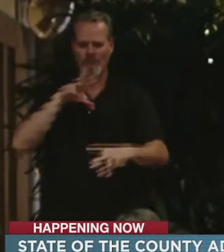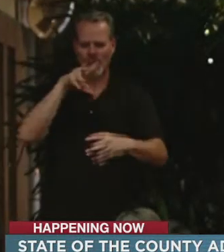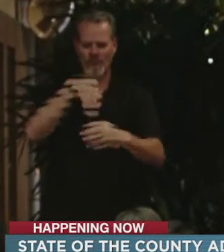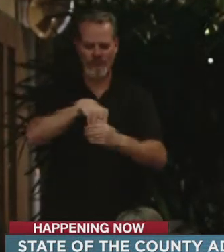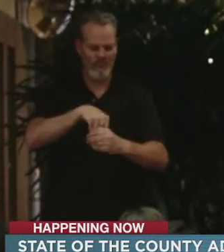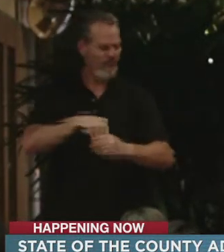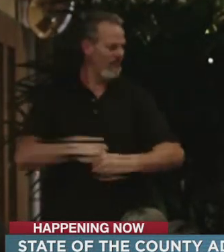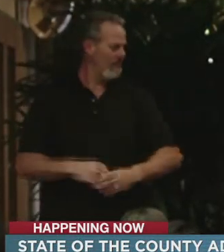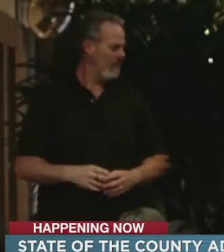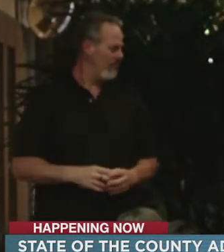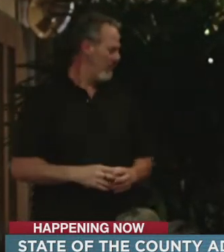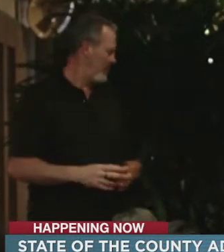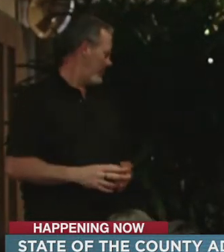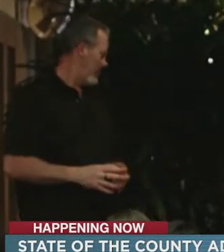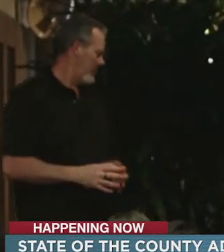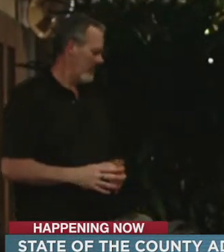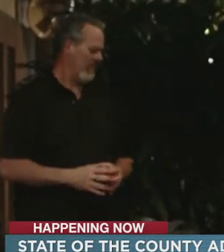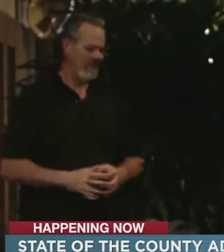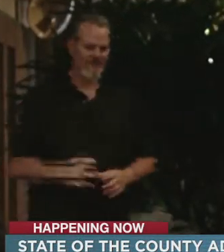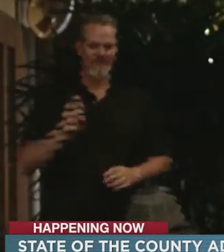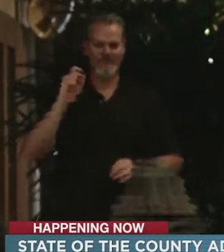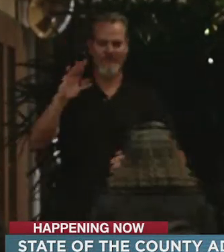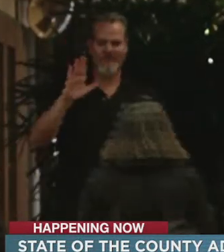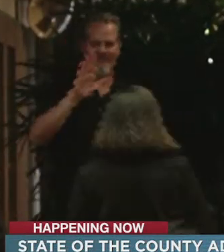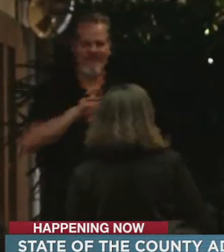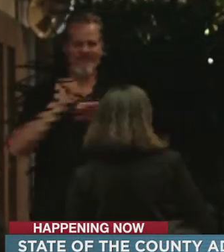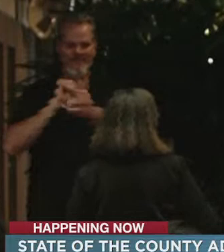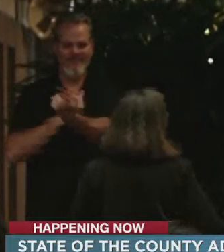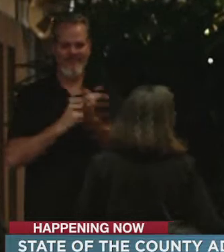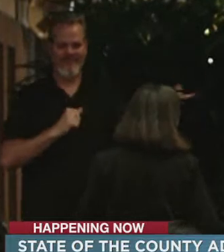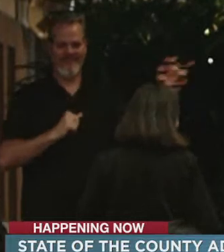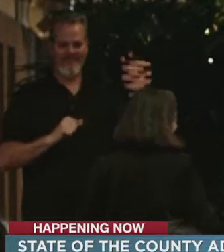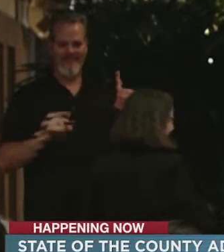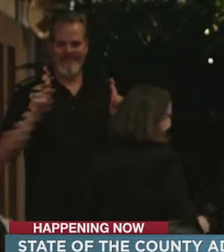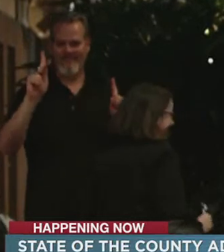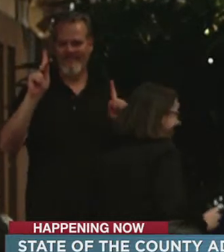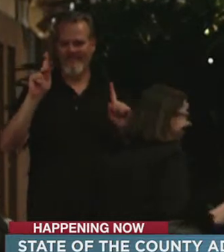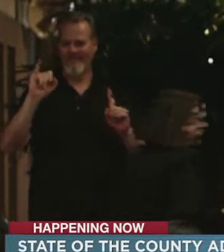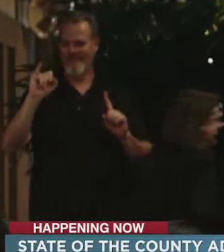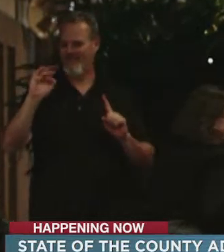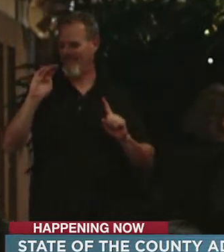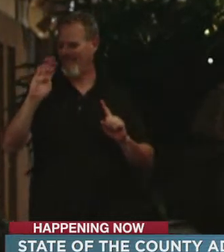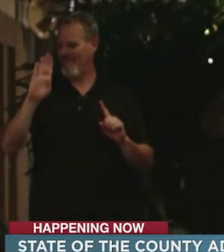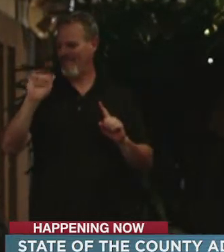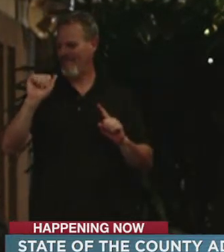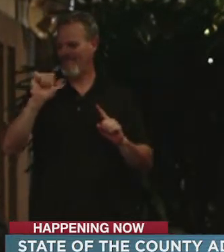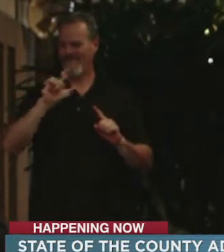Okay. Council Chair Kimball, please come up and share some words with us.